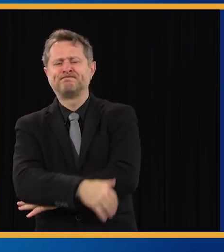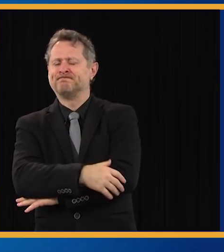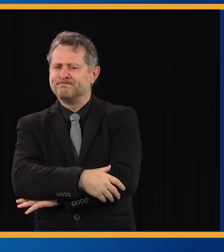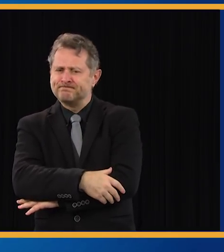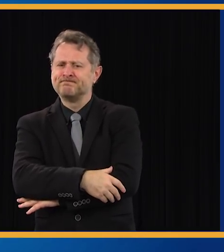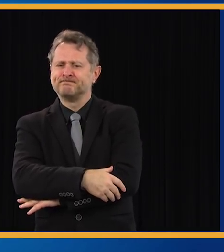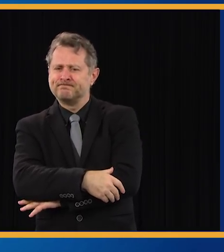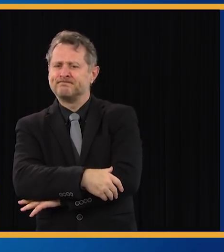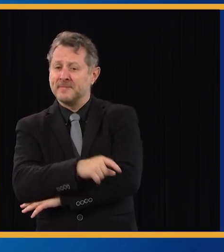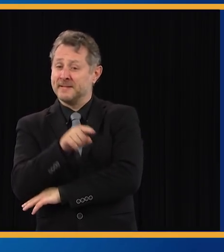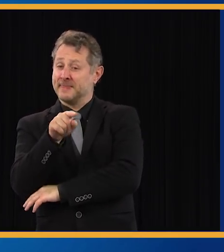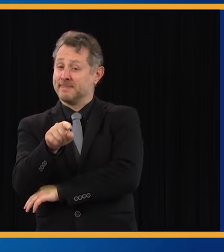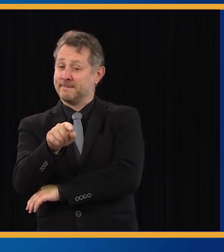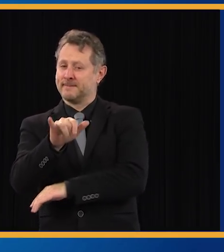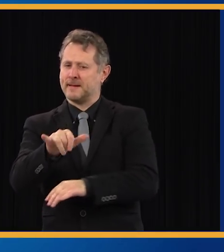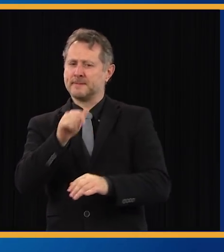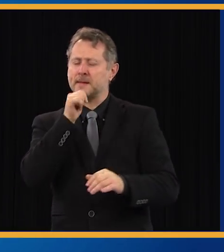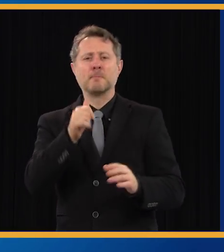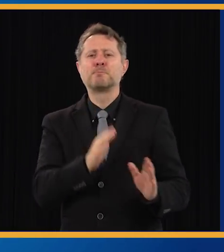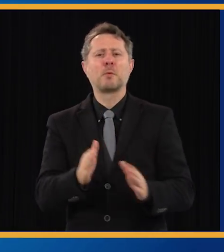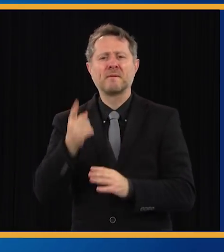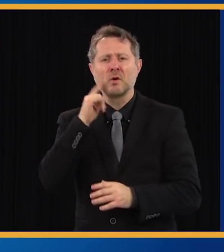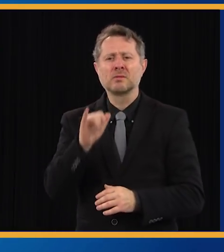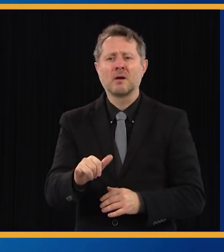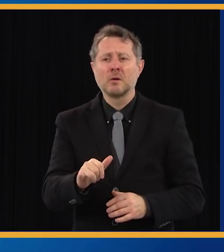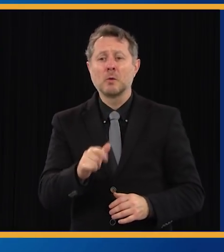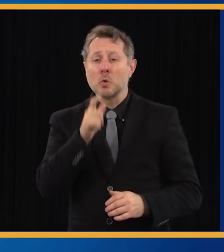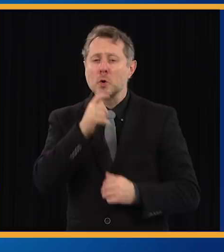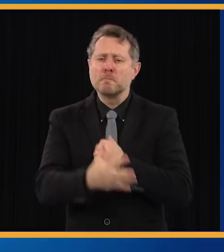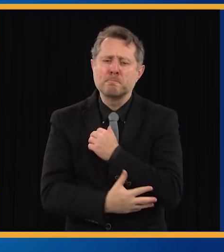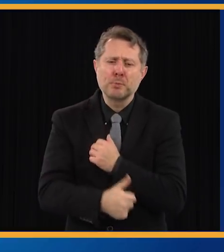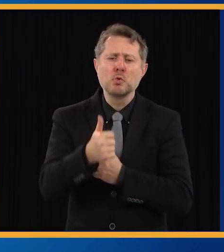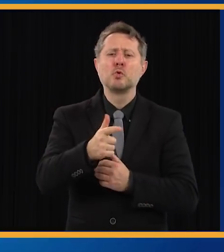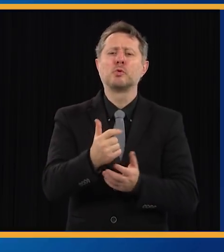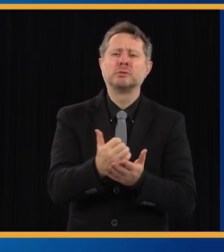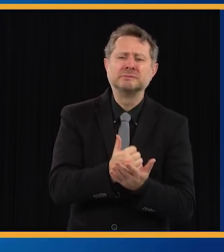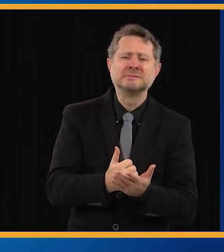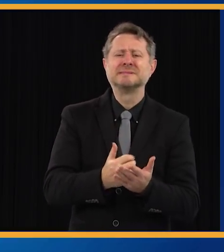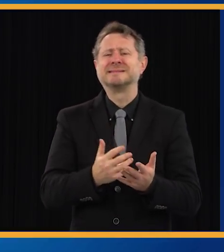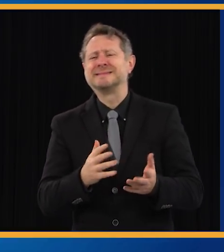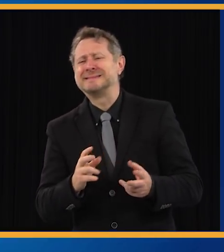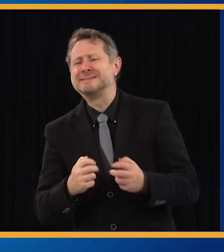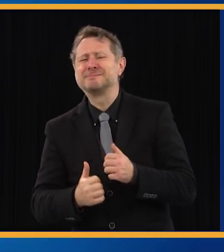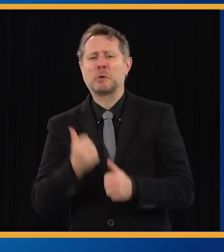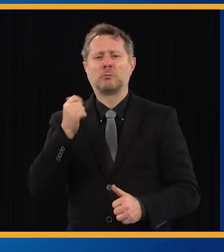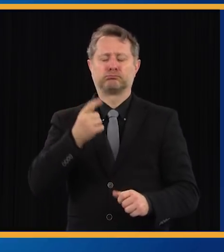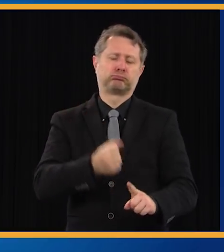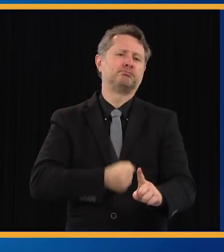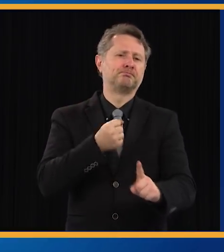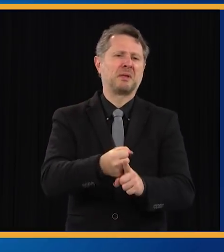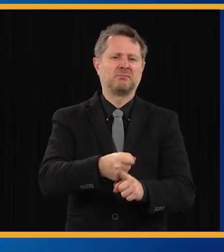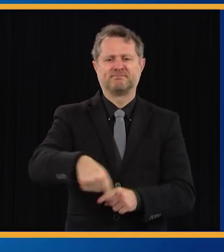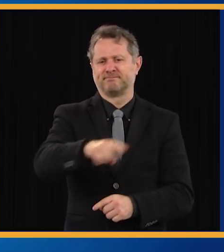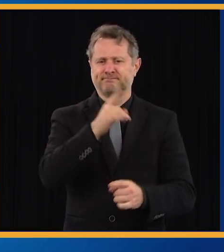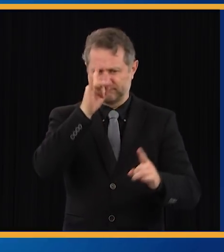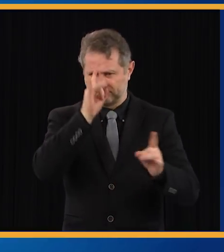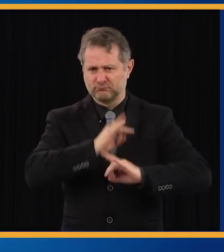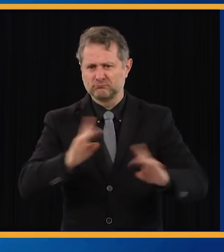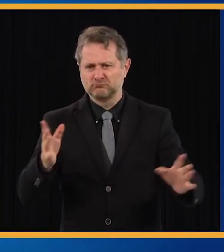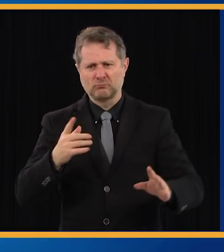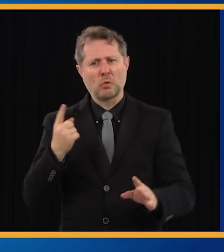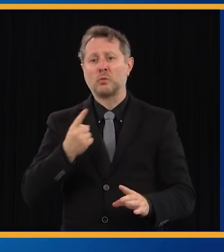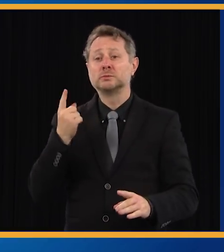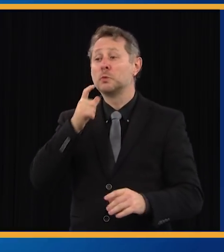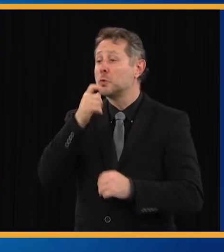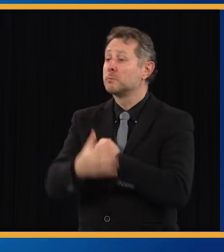good position to pay. The poorest among us always pay the highest price. Why